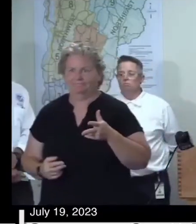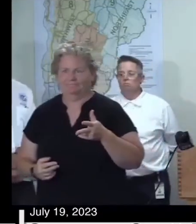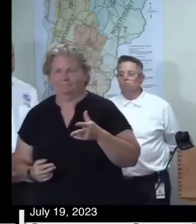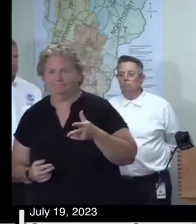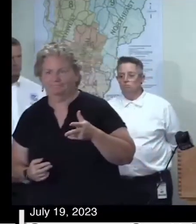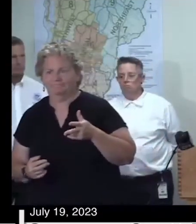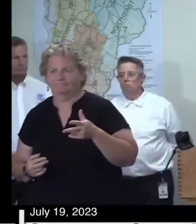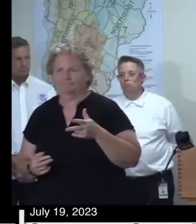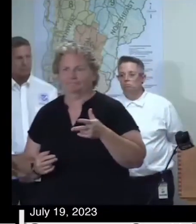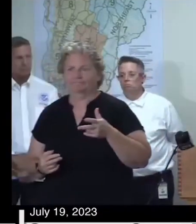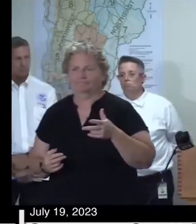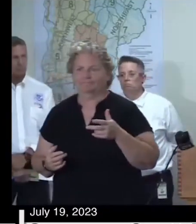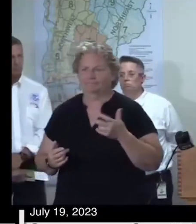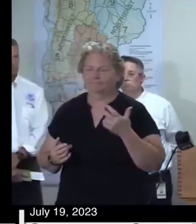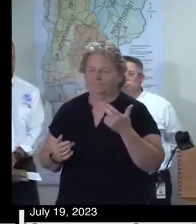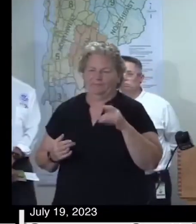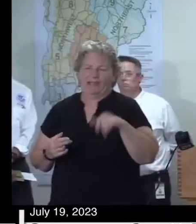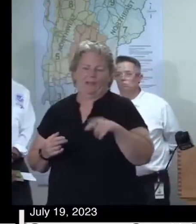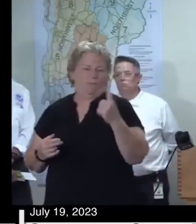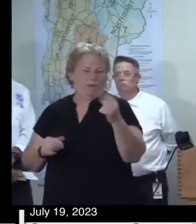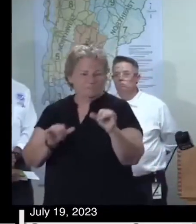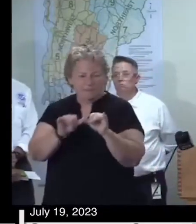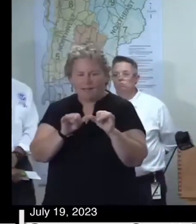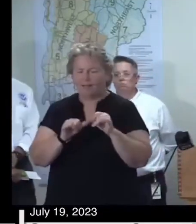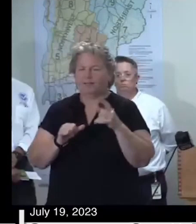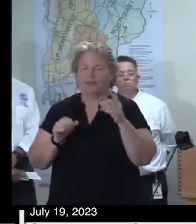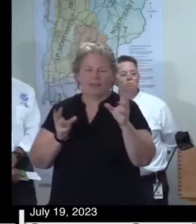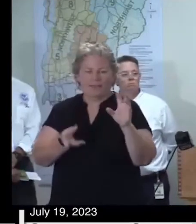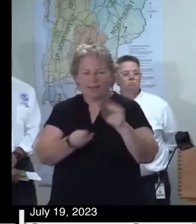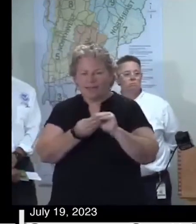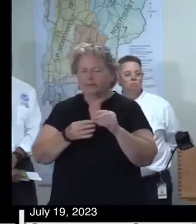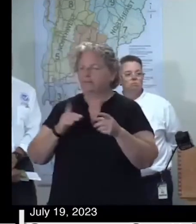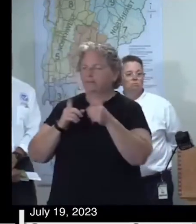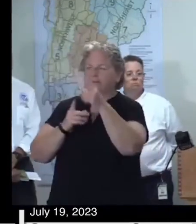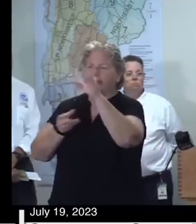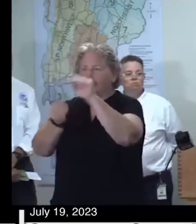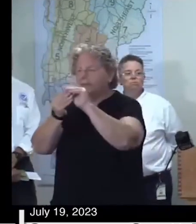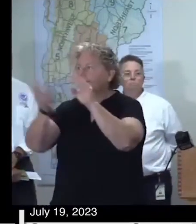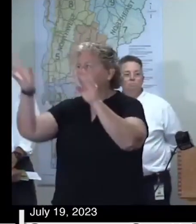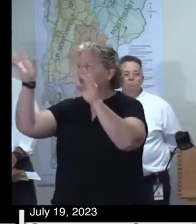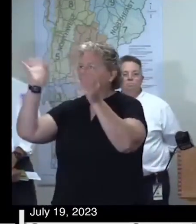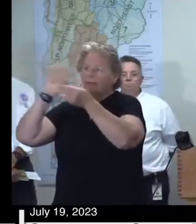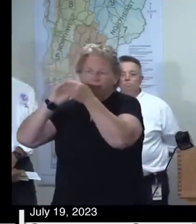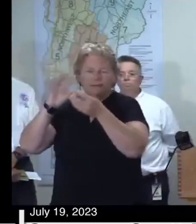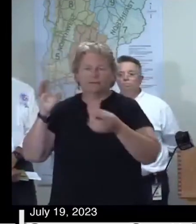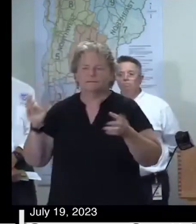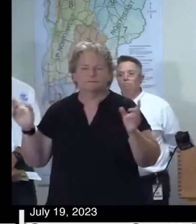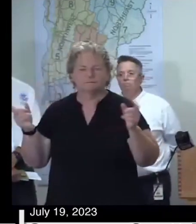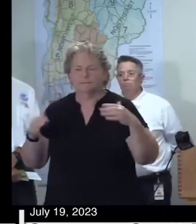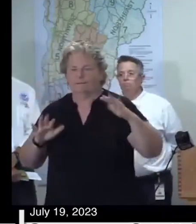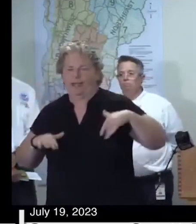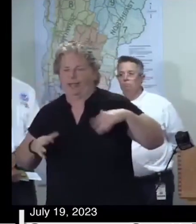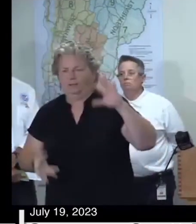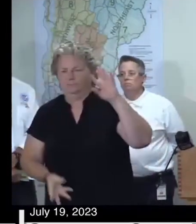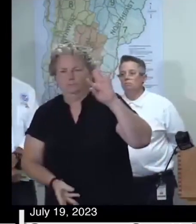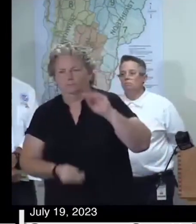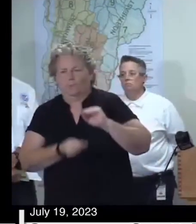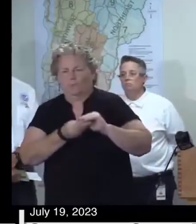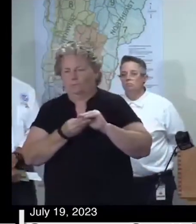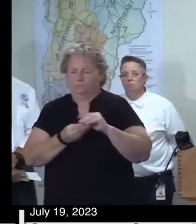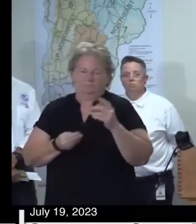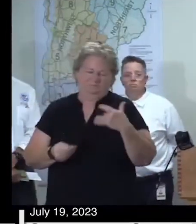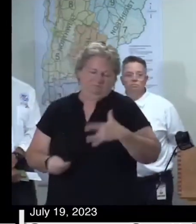that have been impacted, and impacted a great deal. So this is going to be a